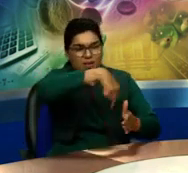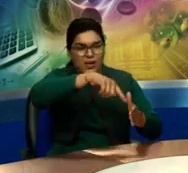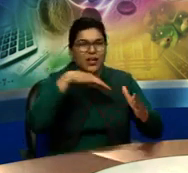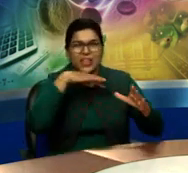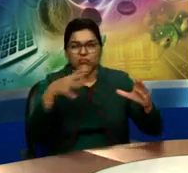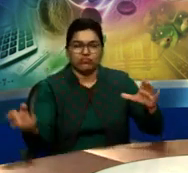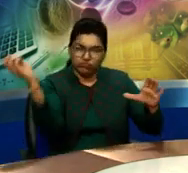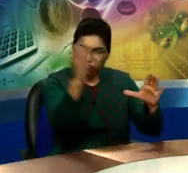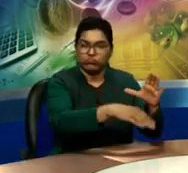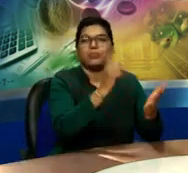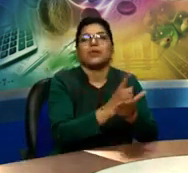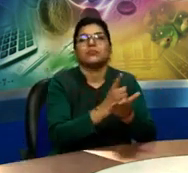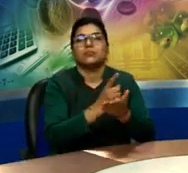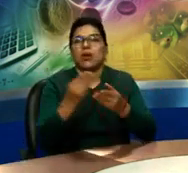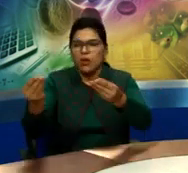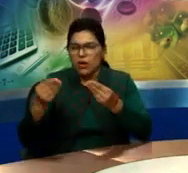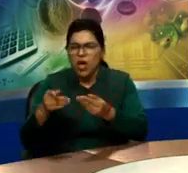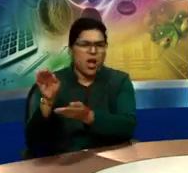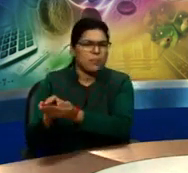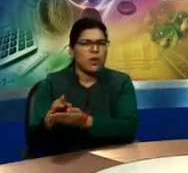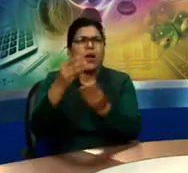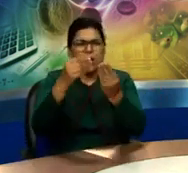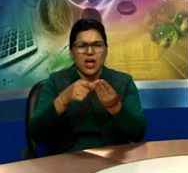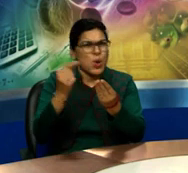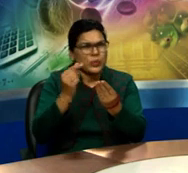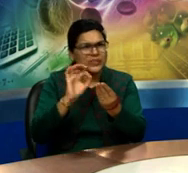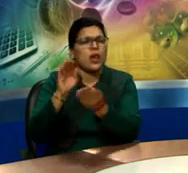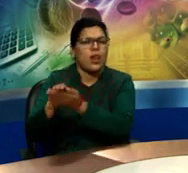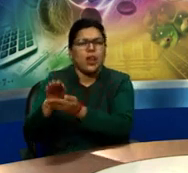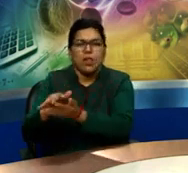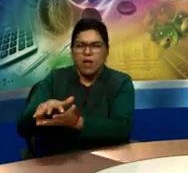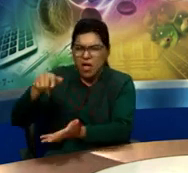raw ingredients get spoiled and have to be thrown.